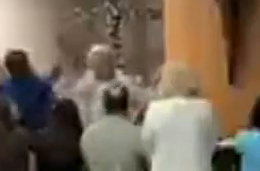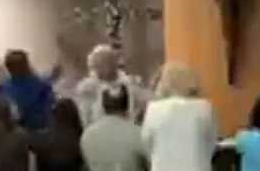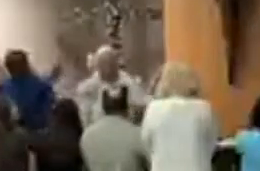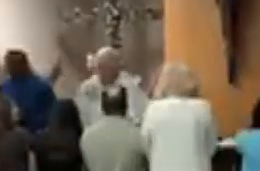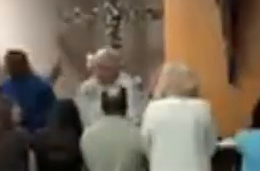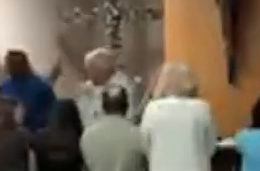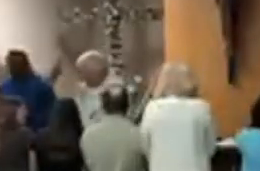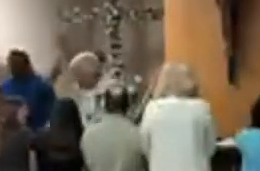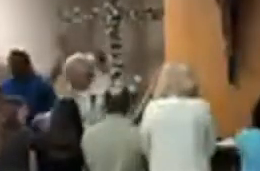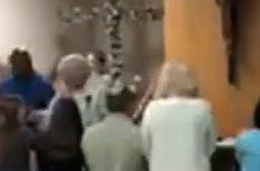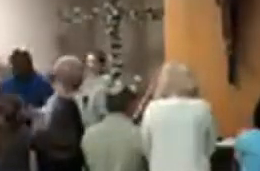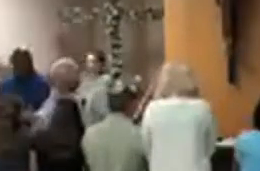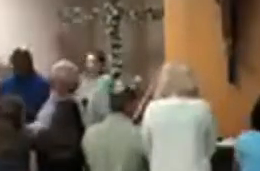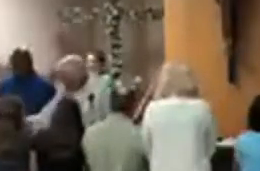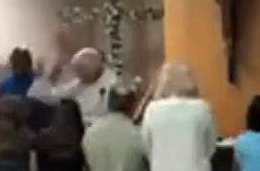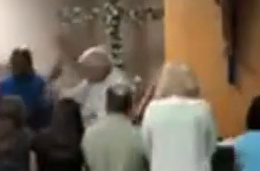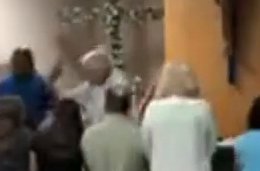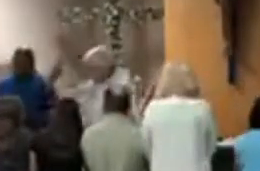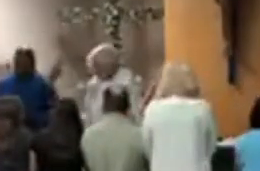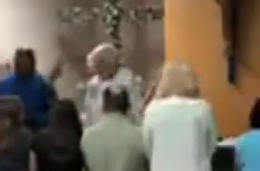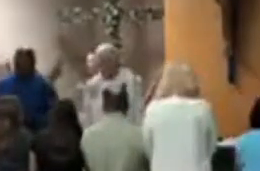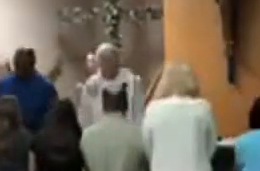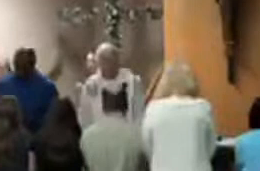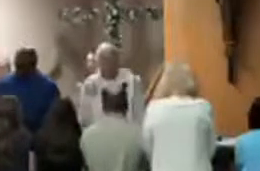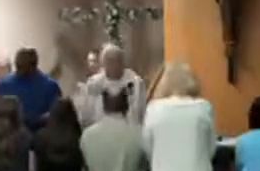We'll see if this side does better. He is risen.